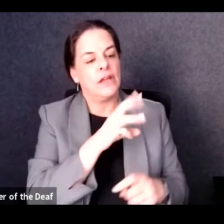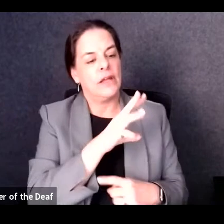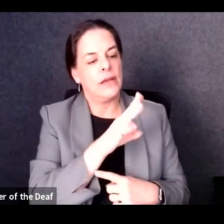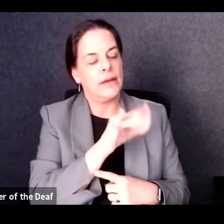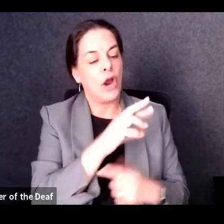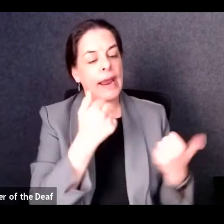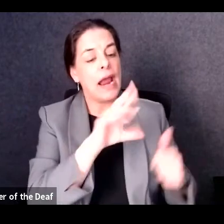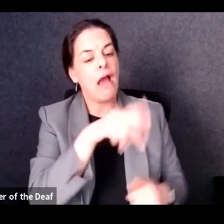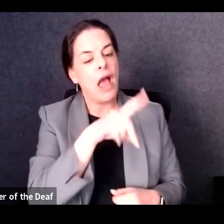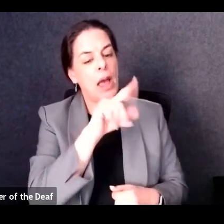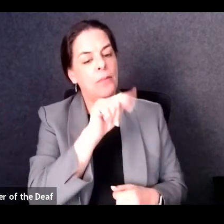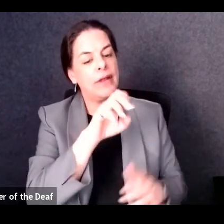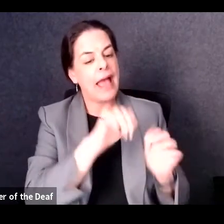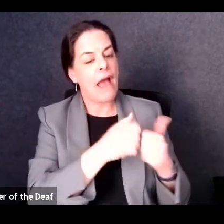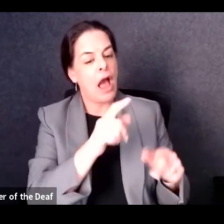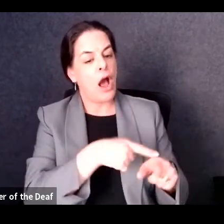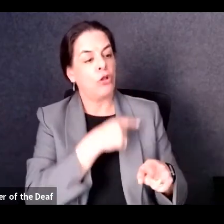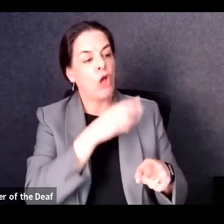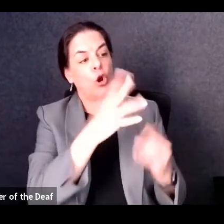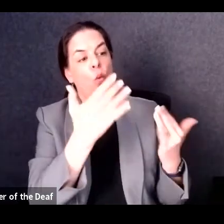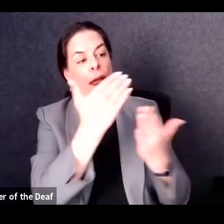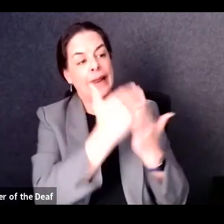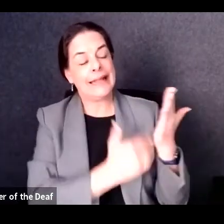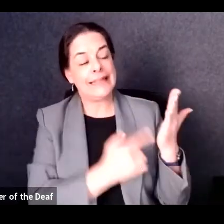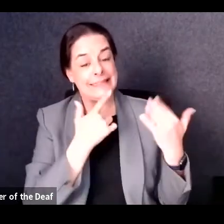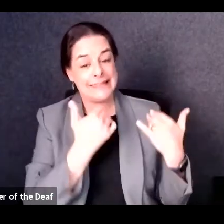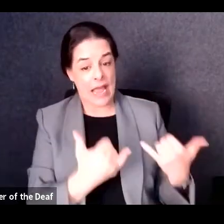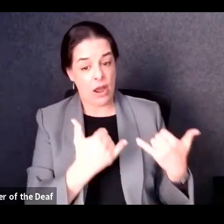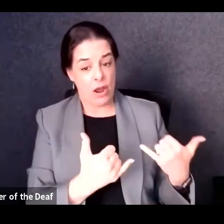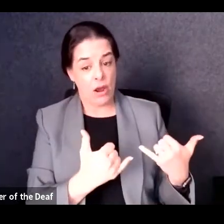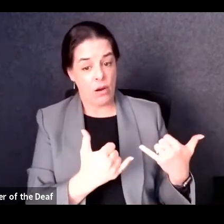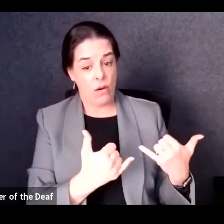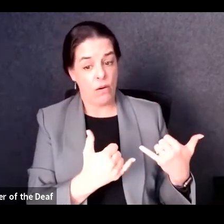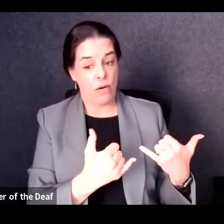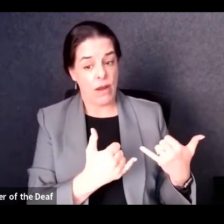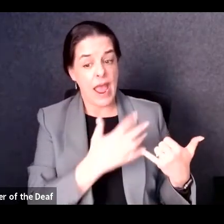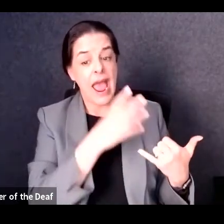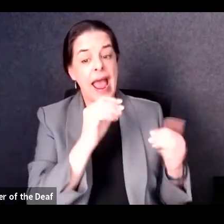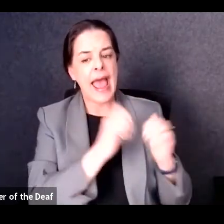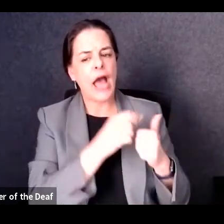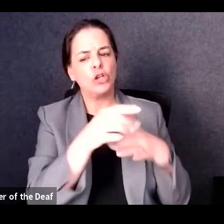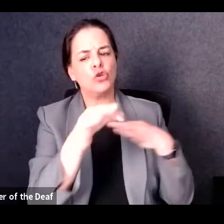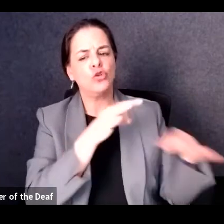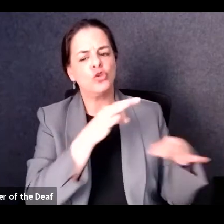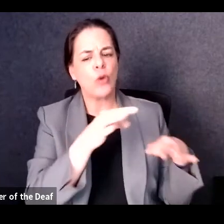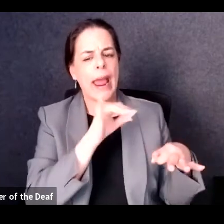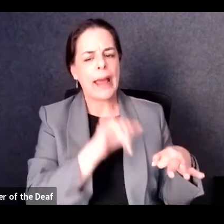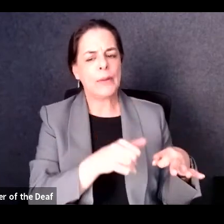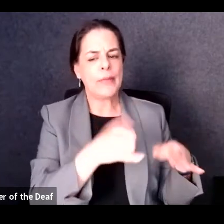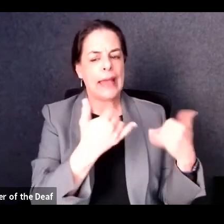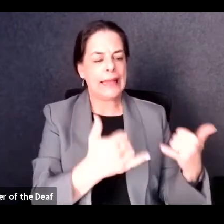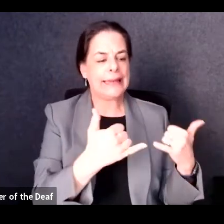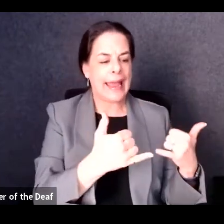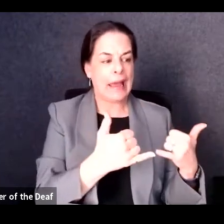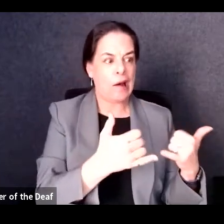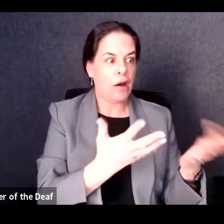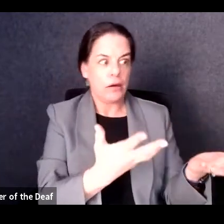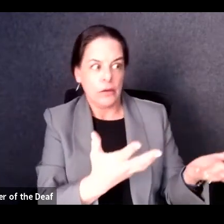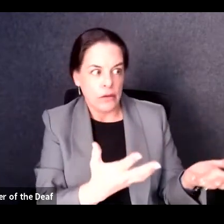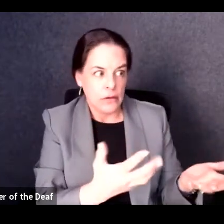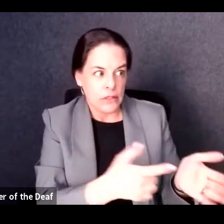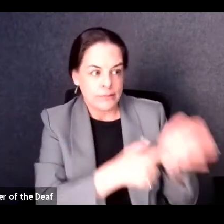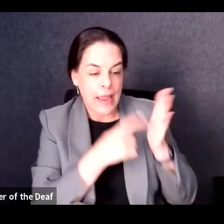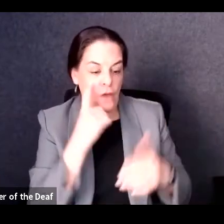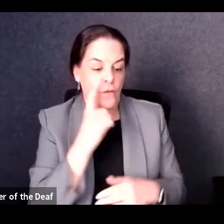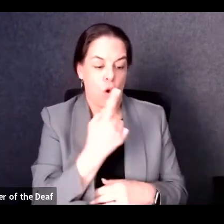any updates on how long KCHD's waiting list currently is? And how would you describe the current demand for 1B and 65 and